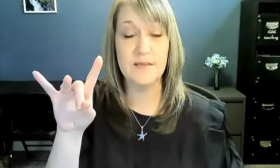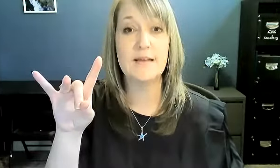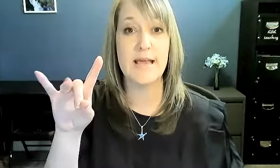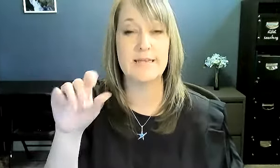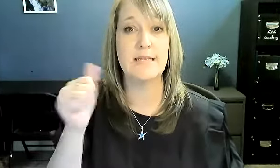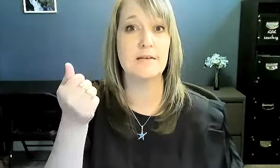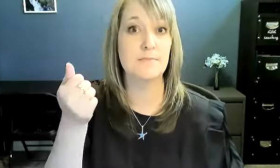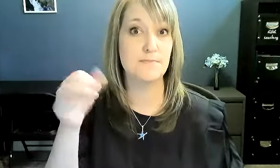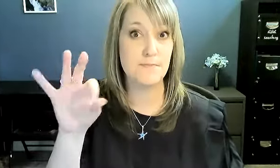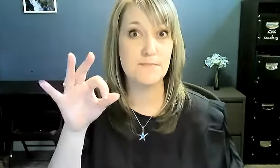19.